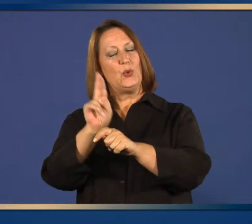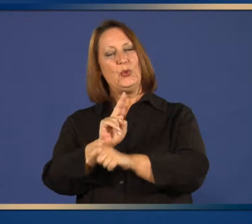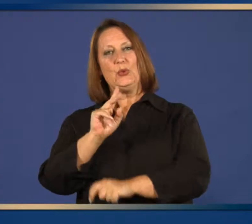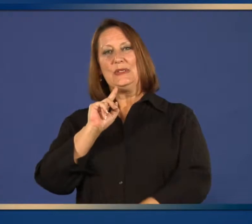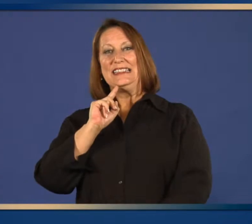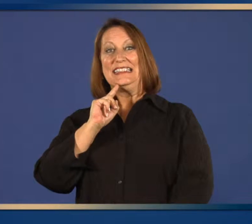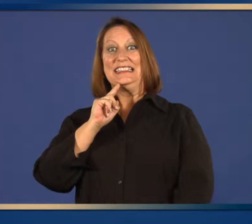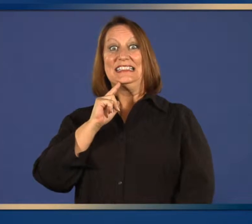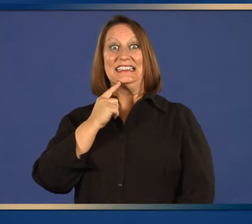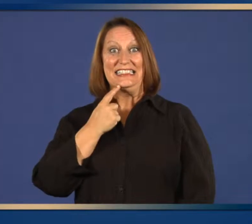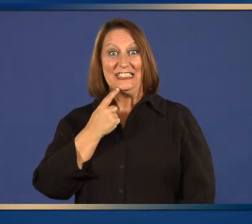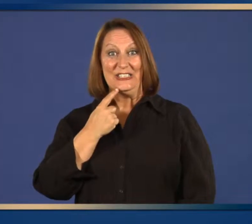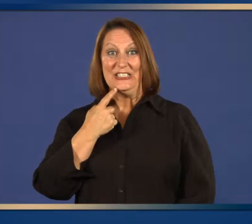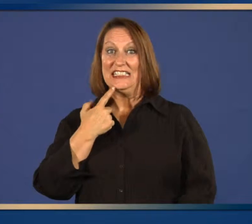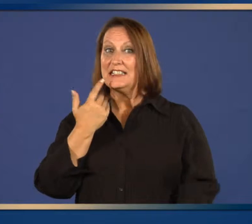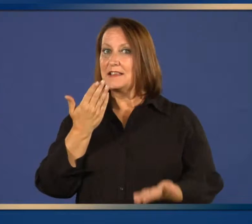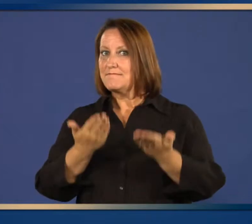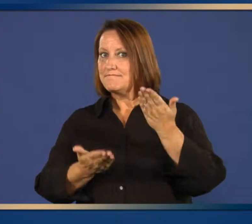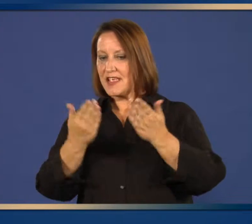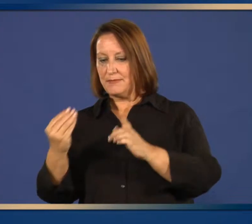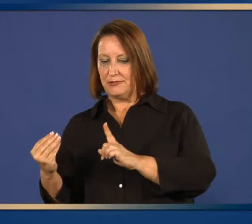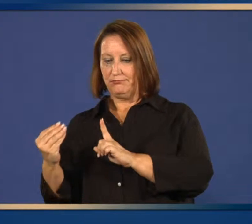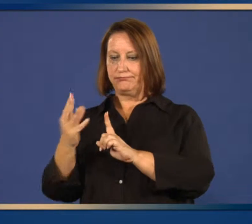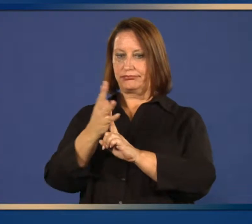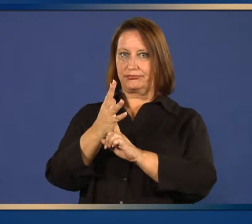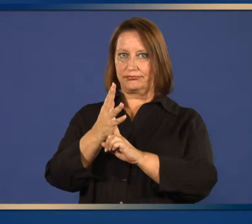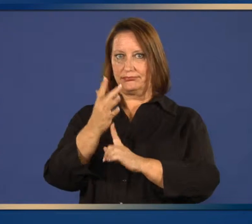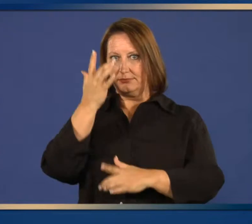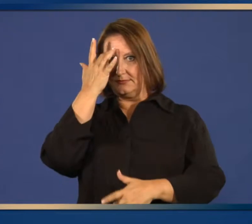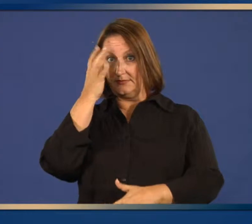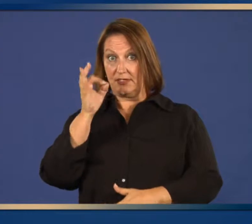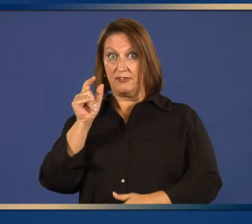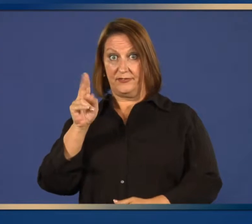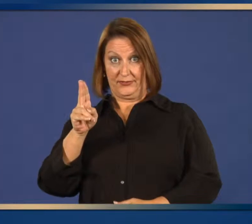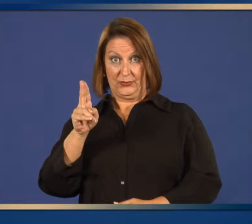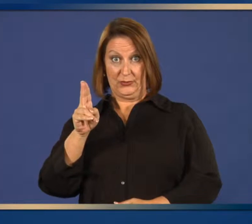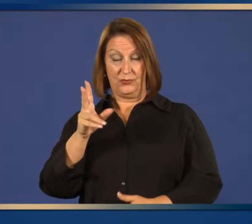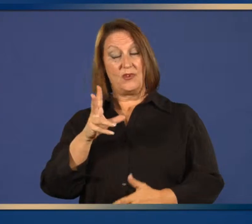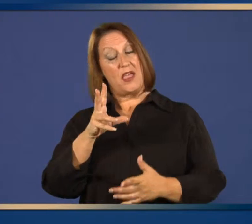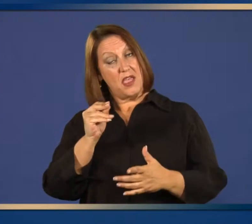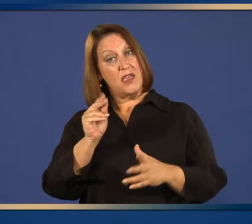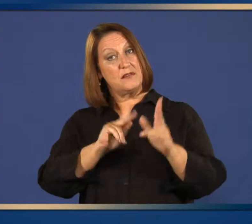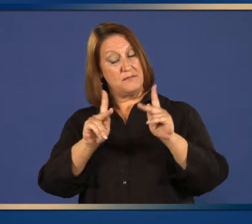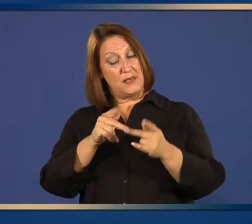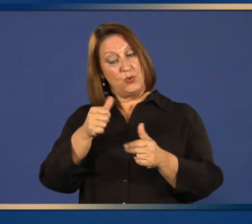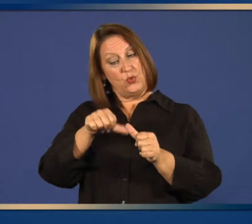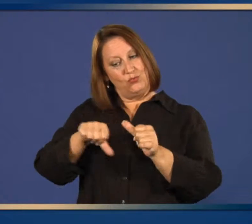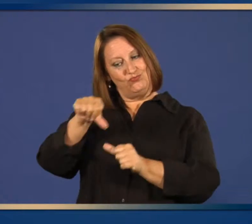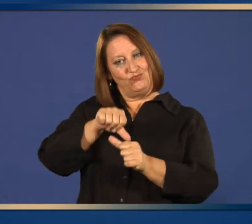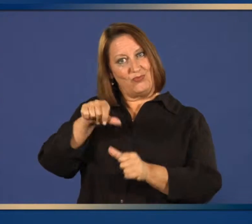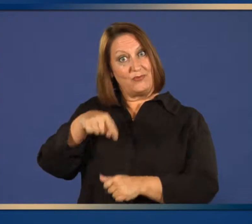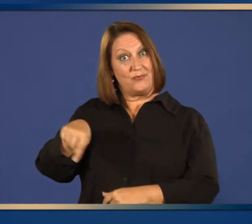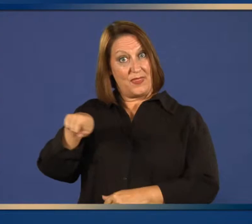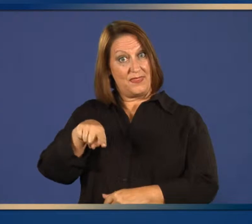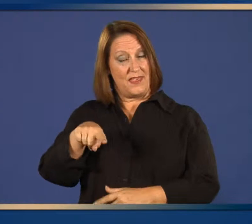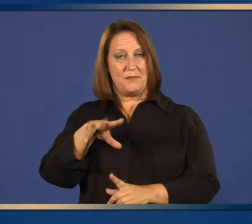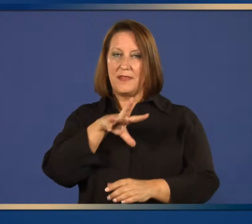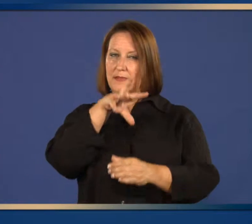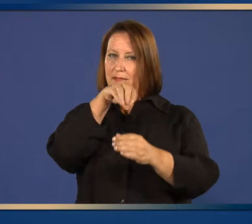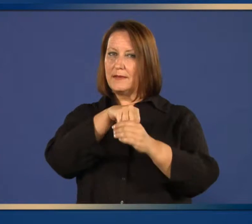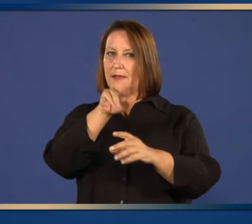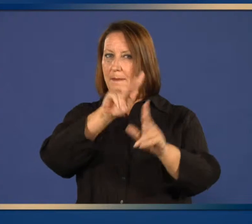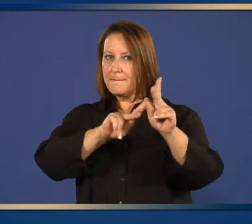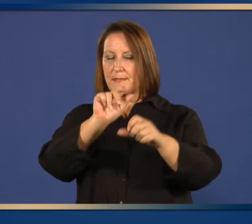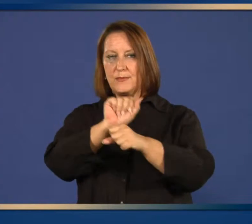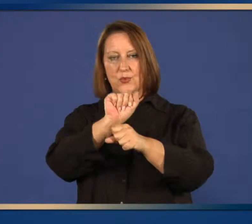Vaccination is especially important for people at higher risk of severe influenza and their close